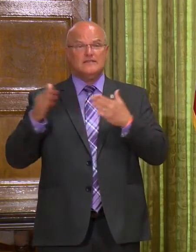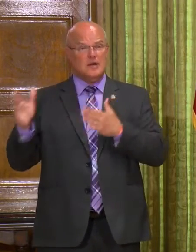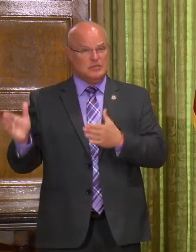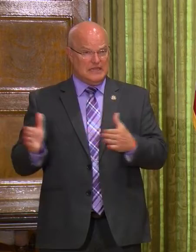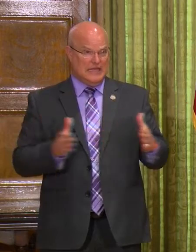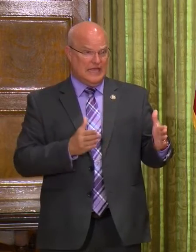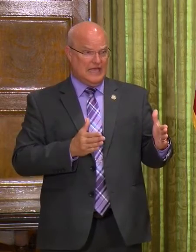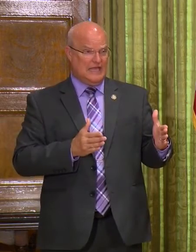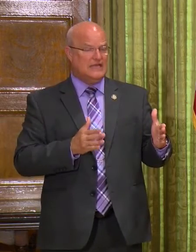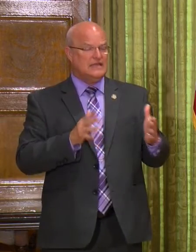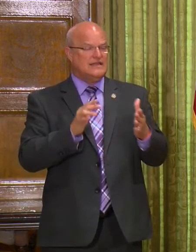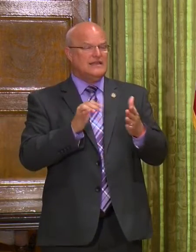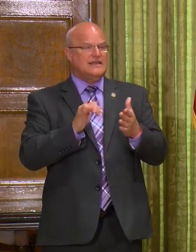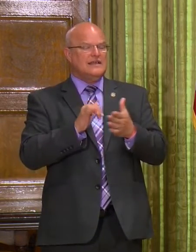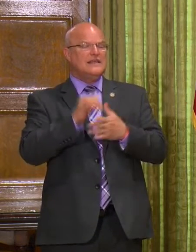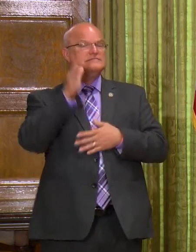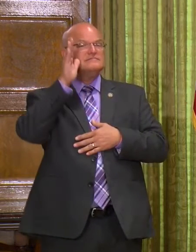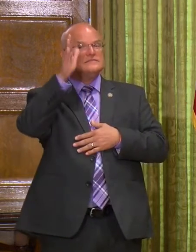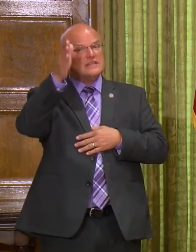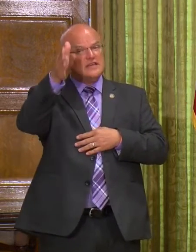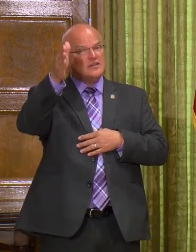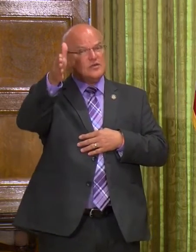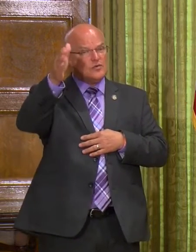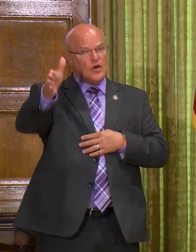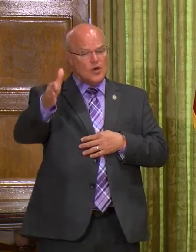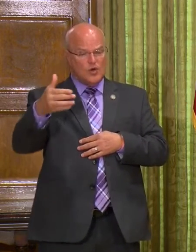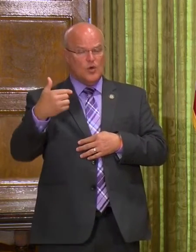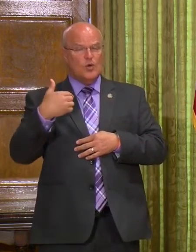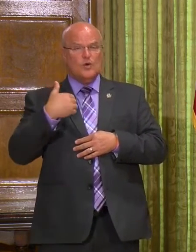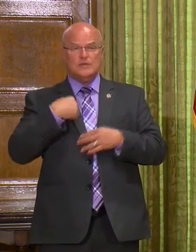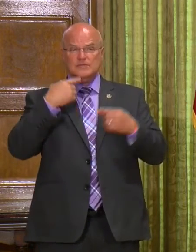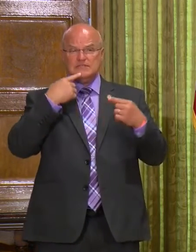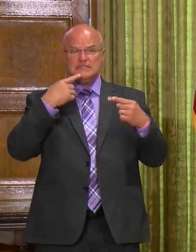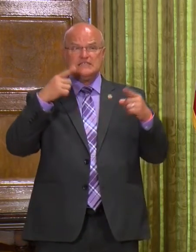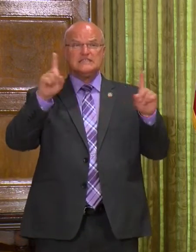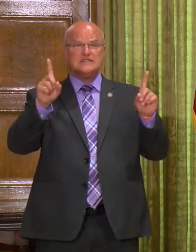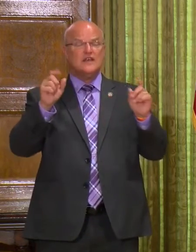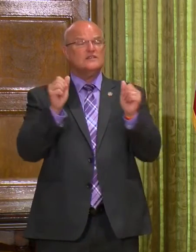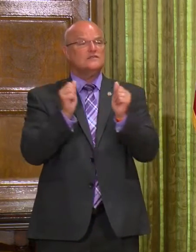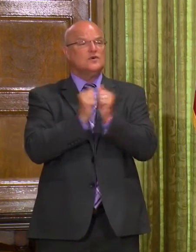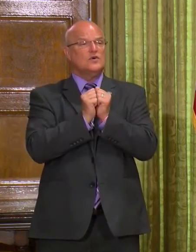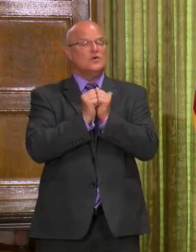plan so that down the road we can be successful in